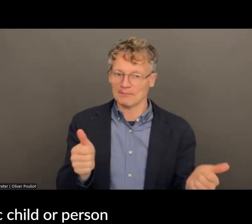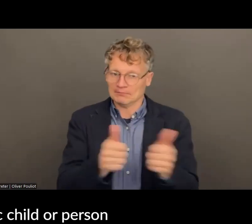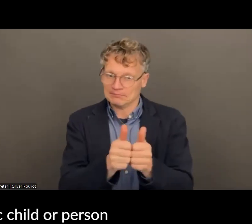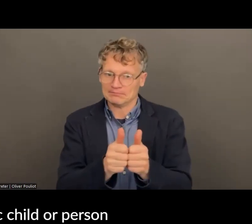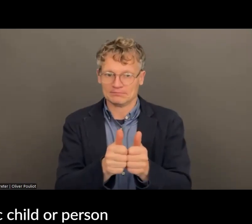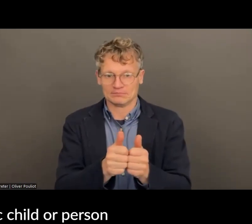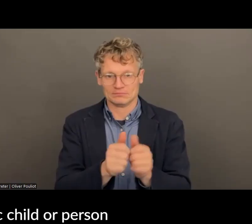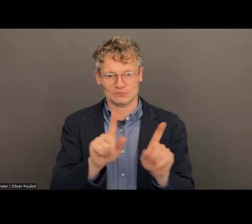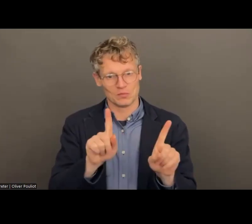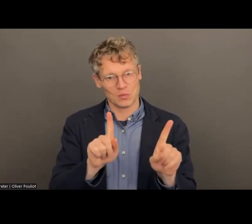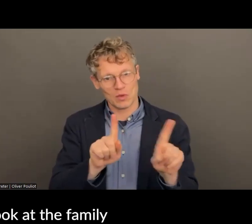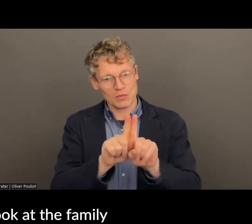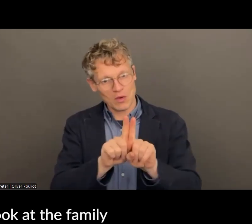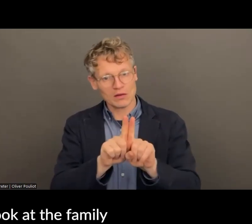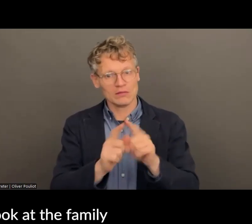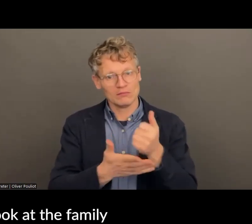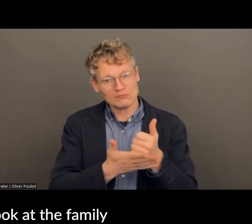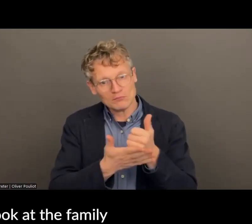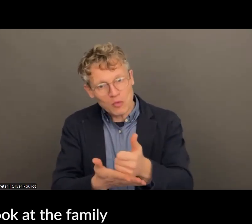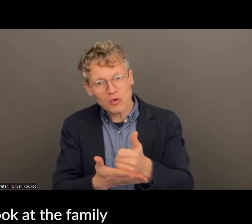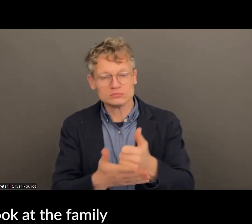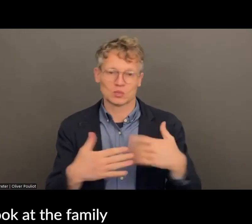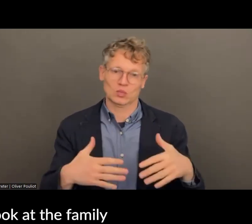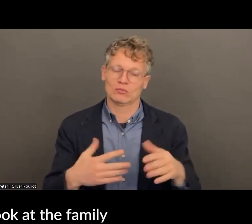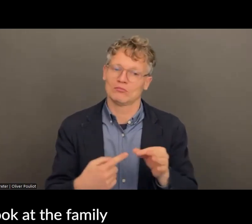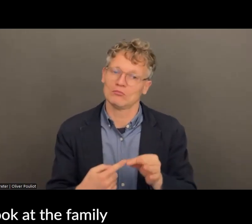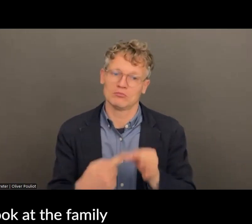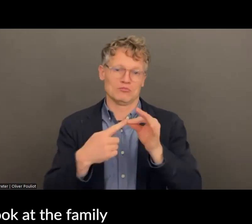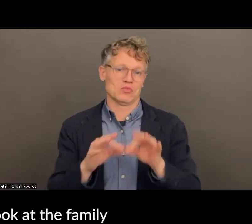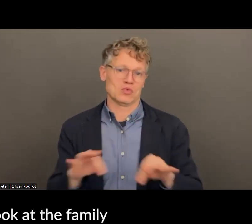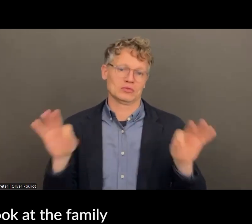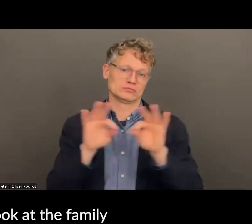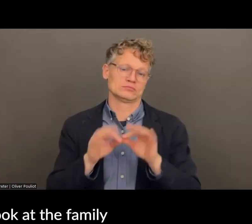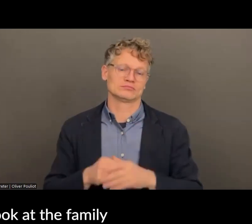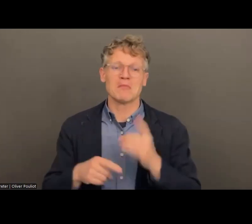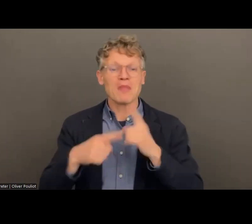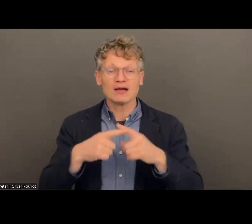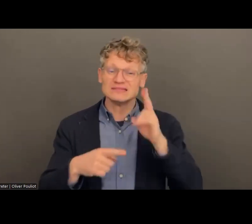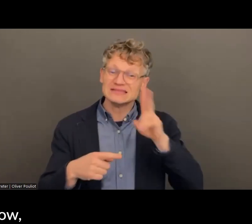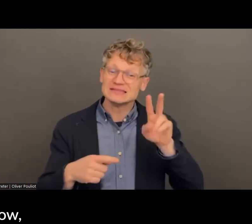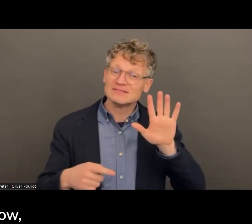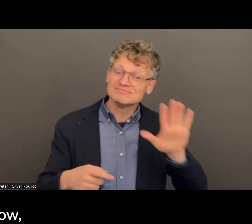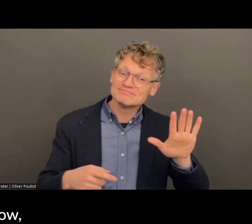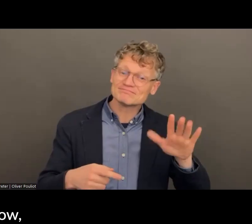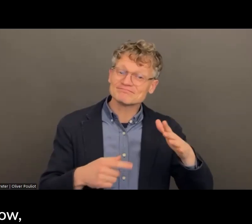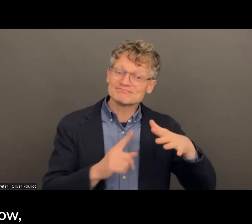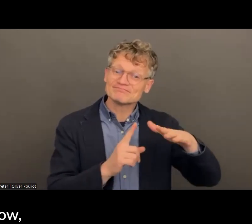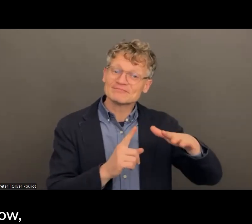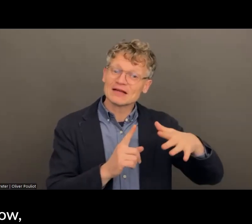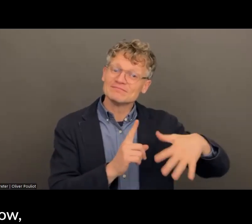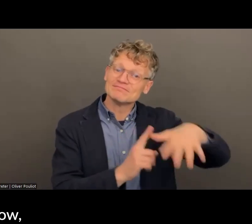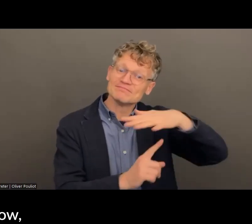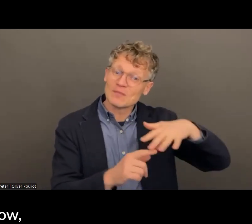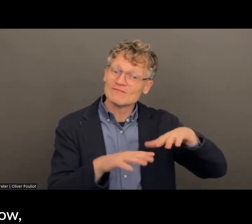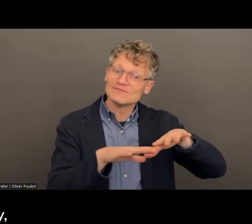or person requirement. And also we need to look at the family and the social context in many ways as well. So families face